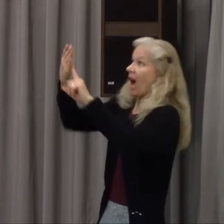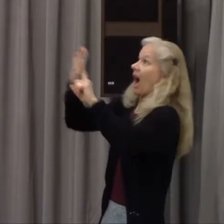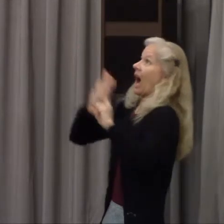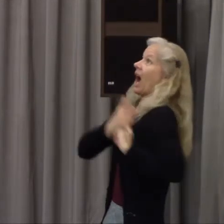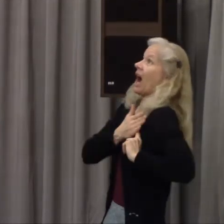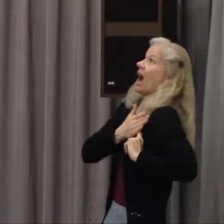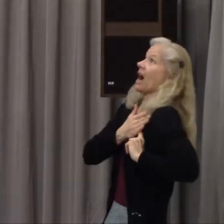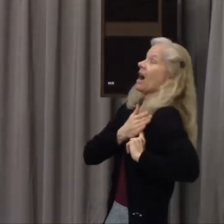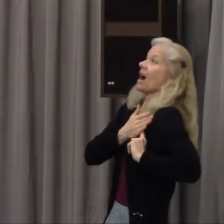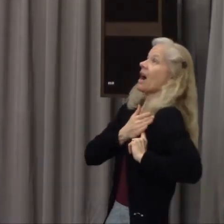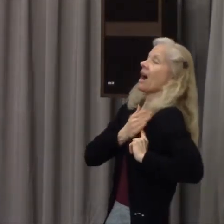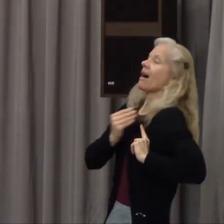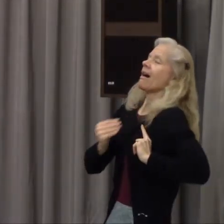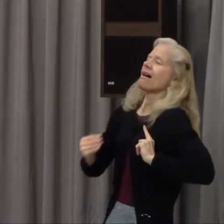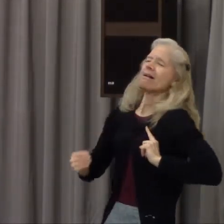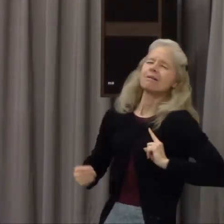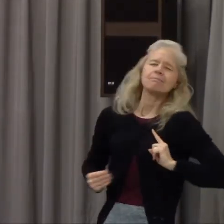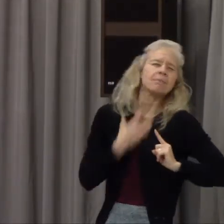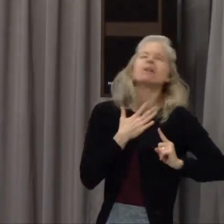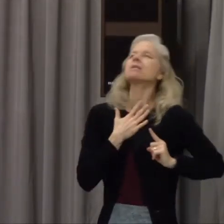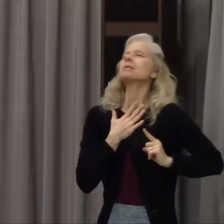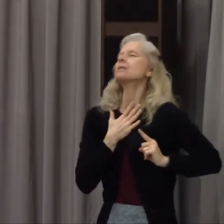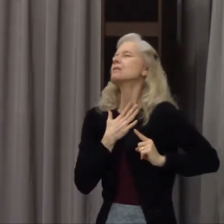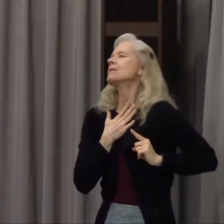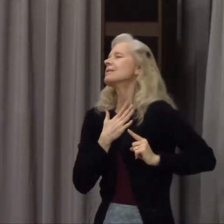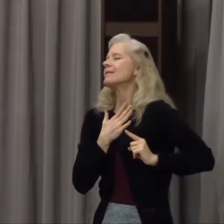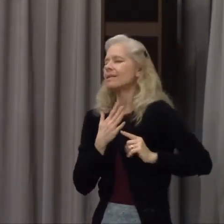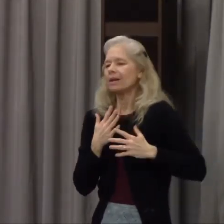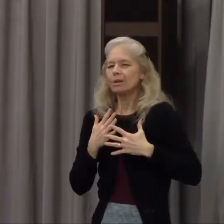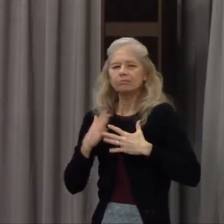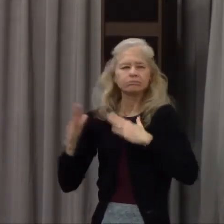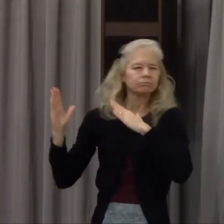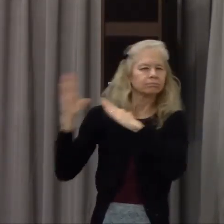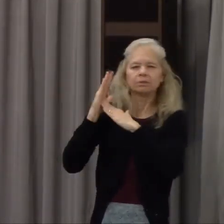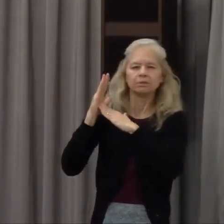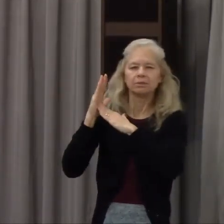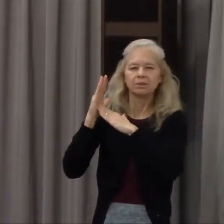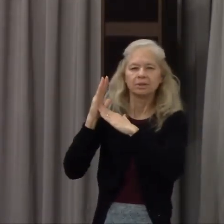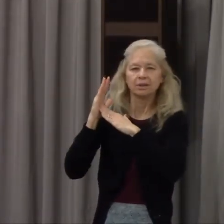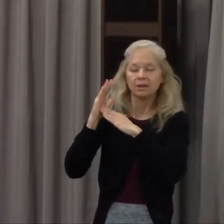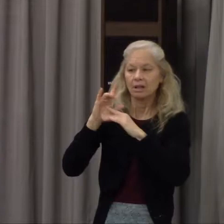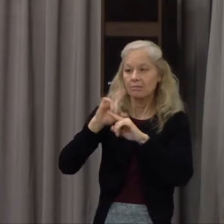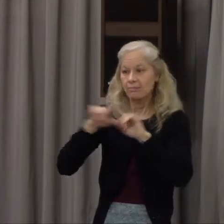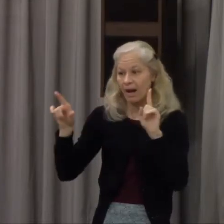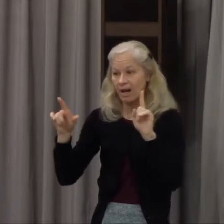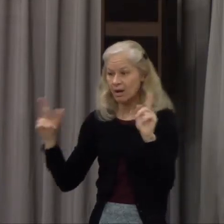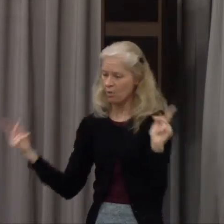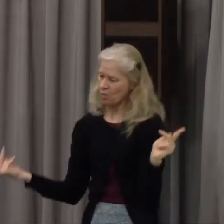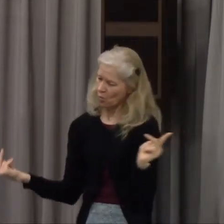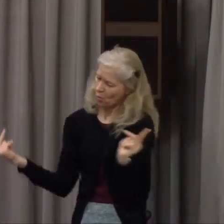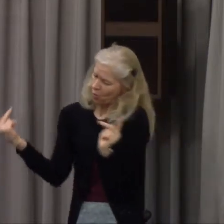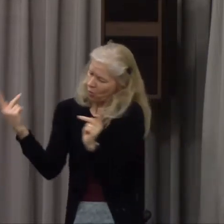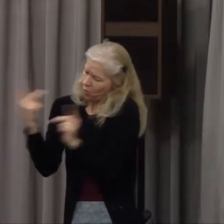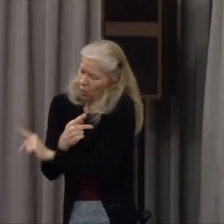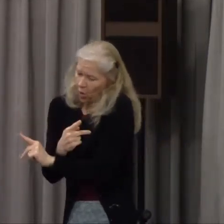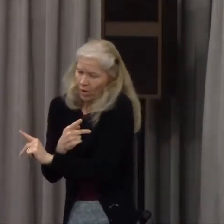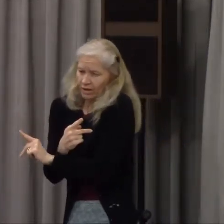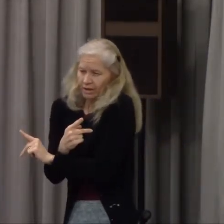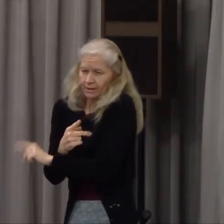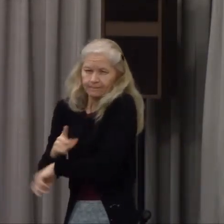becomes, listen to this, the gospel becomes a seal of God in one of two ways. It is a seal of